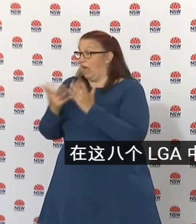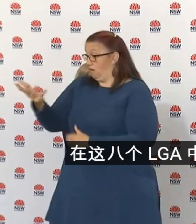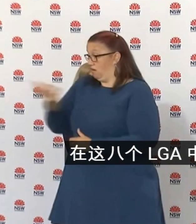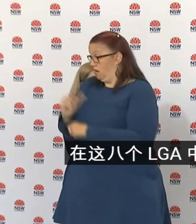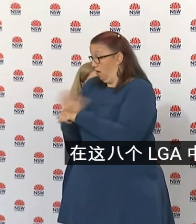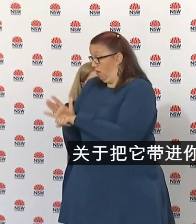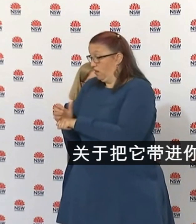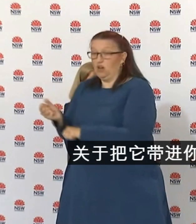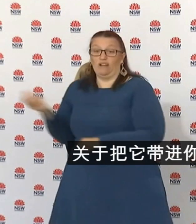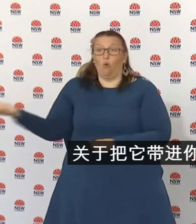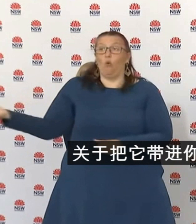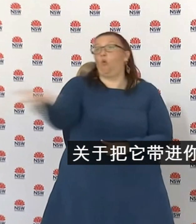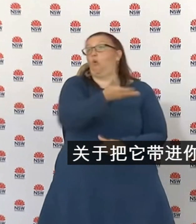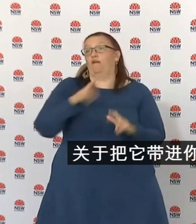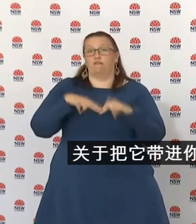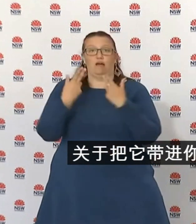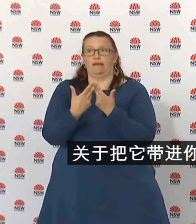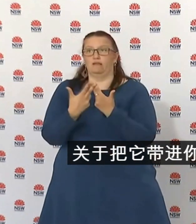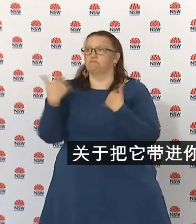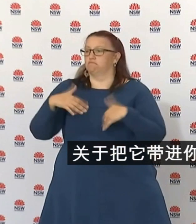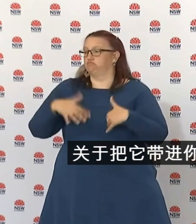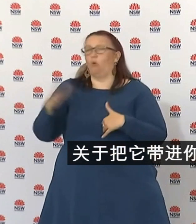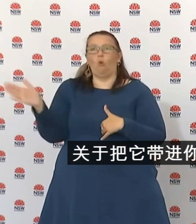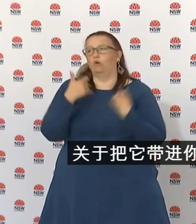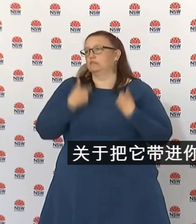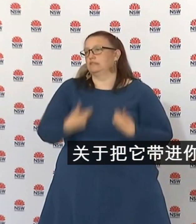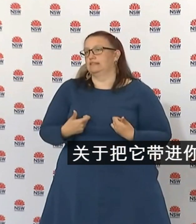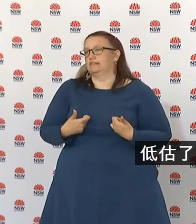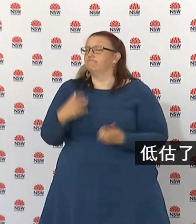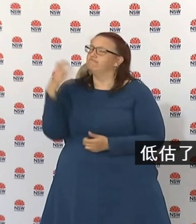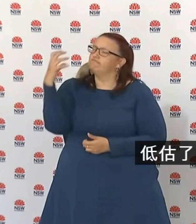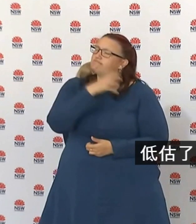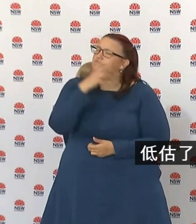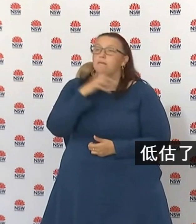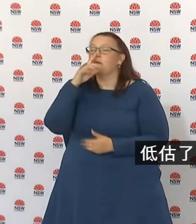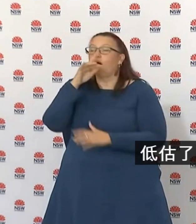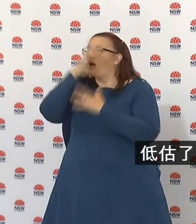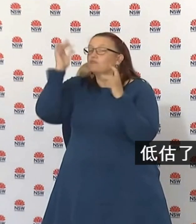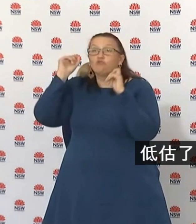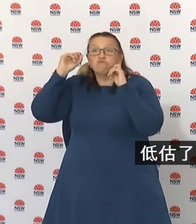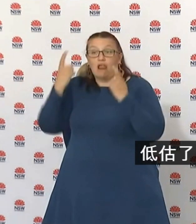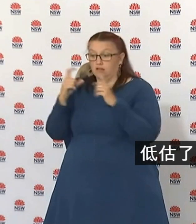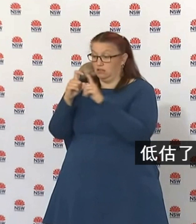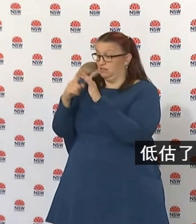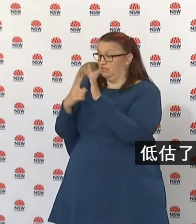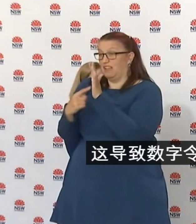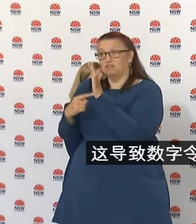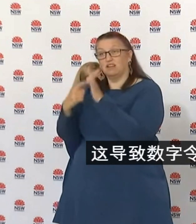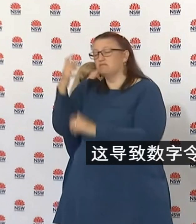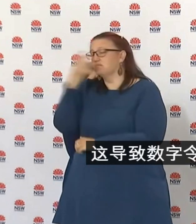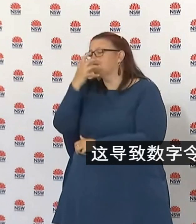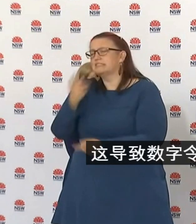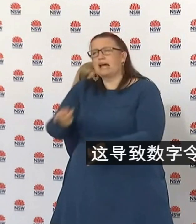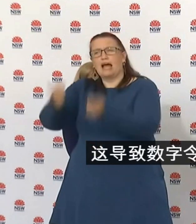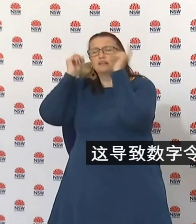so clearly and about the dangers of bringing it into your home, and I just think people have underestimated the danger of the Delta variants, and that